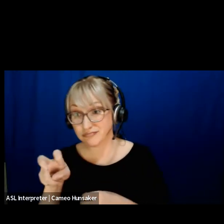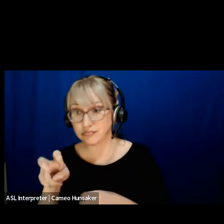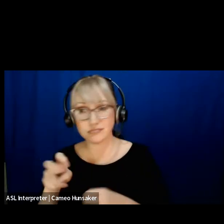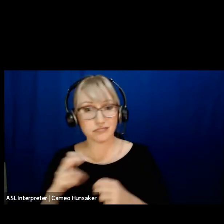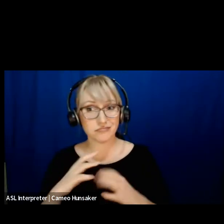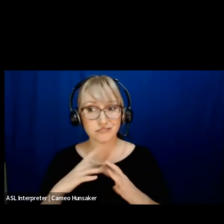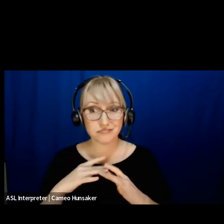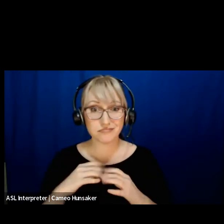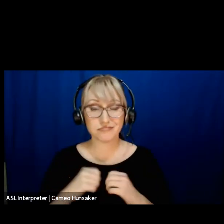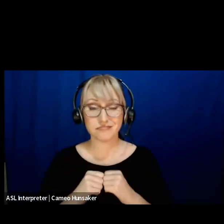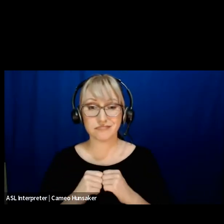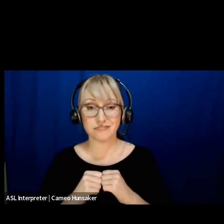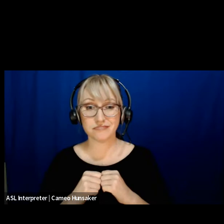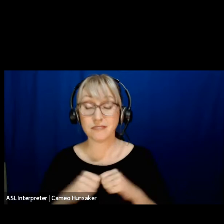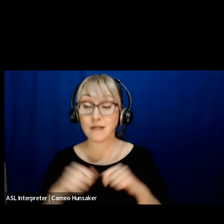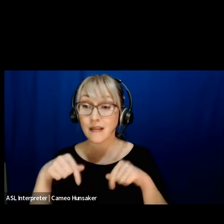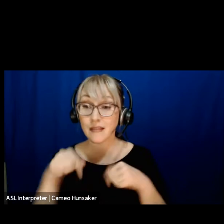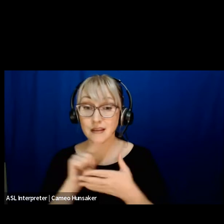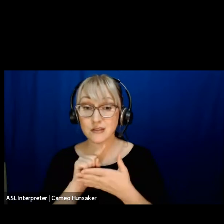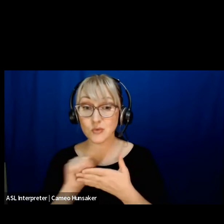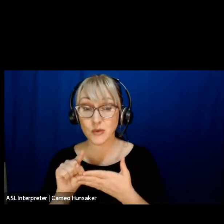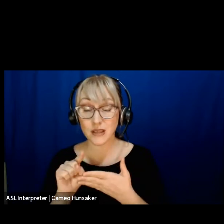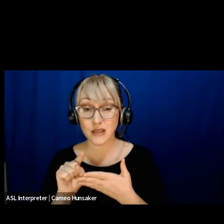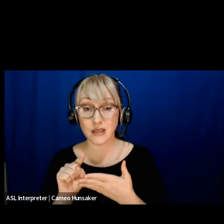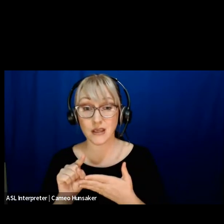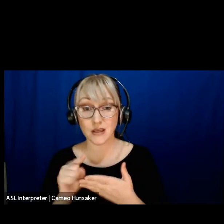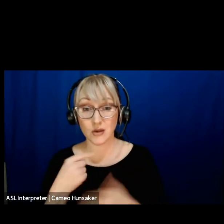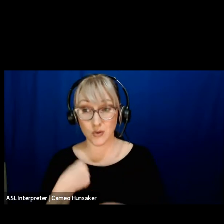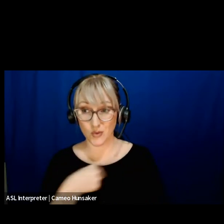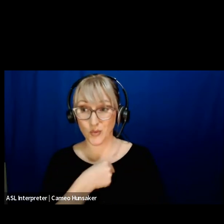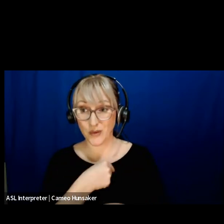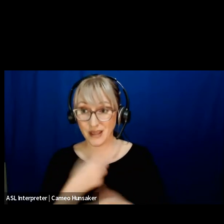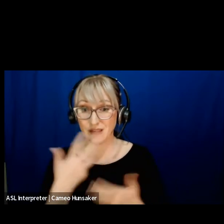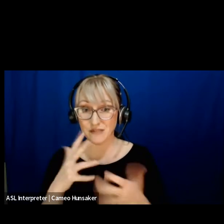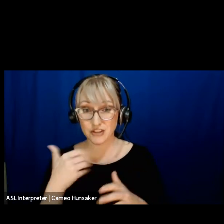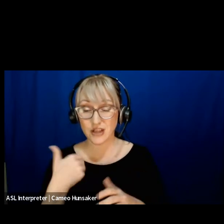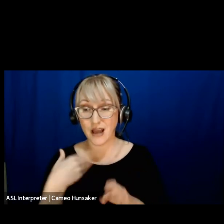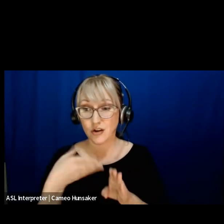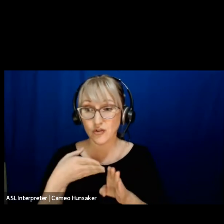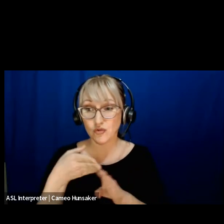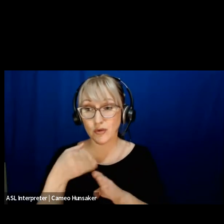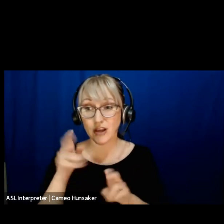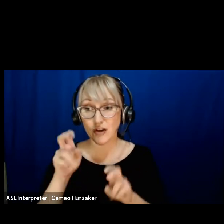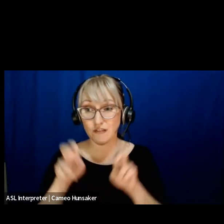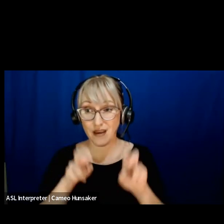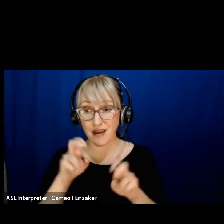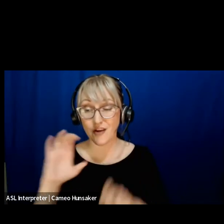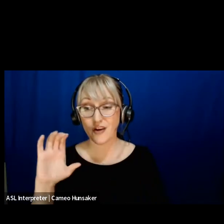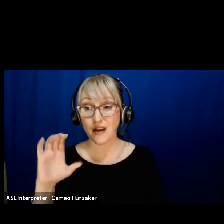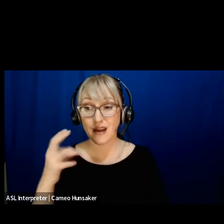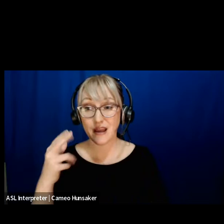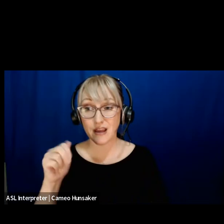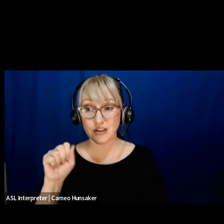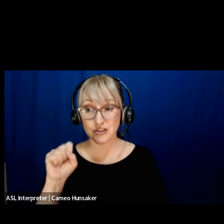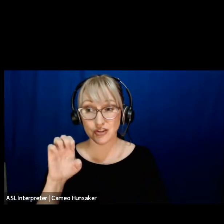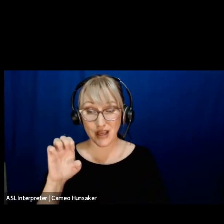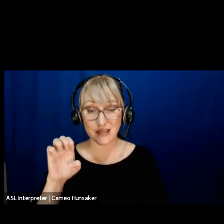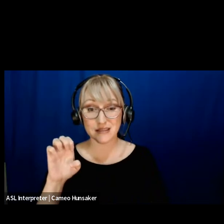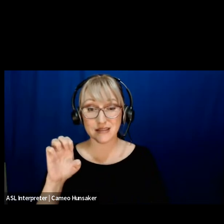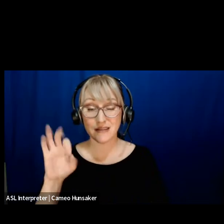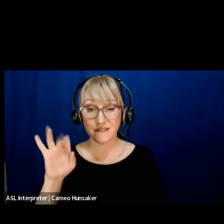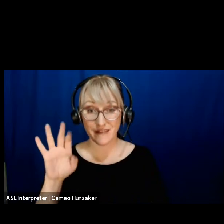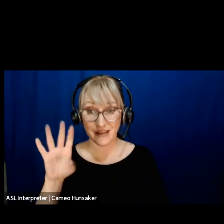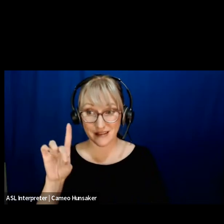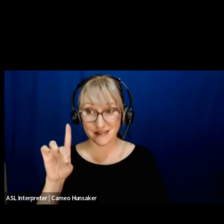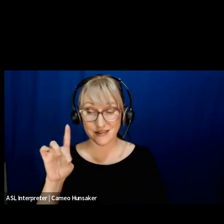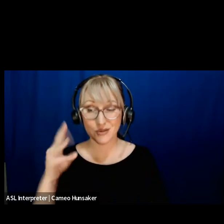Maricopa County had a career fair, which was at Chase Field on Wednesday. We